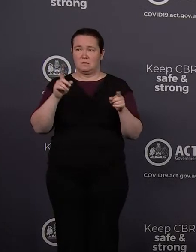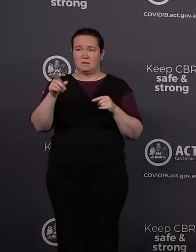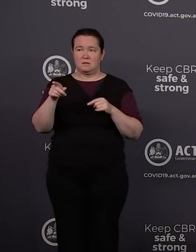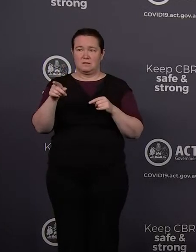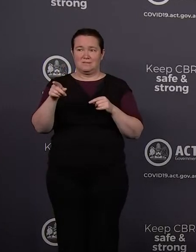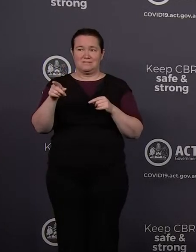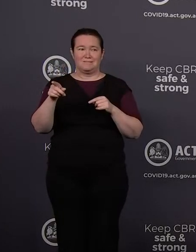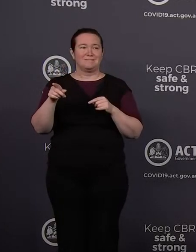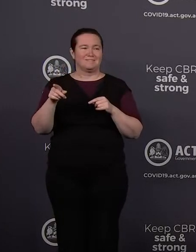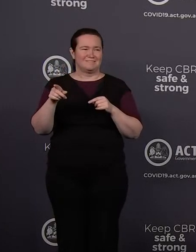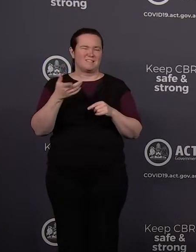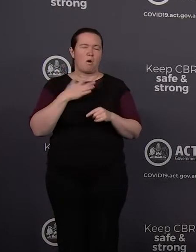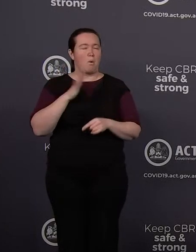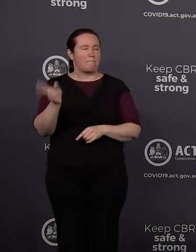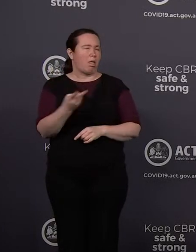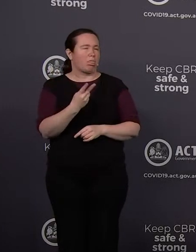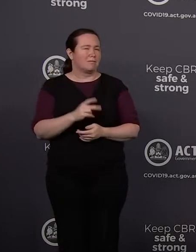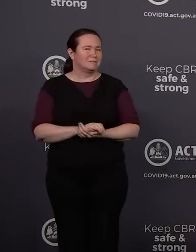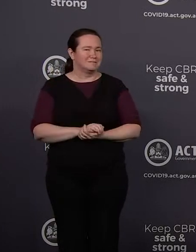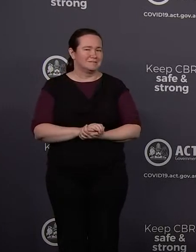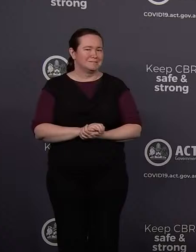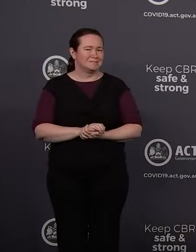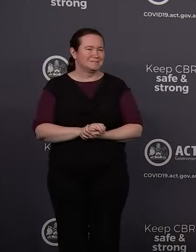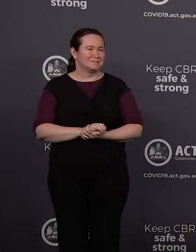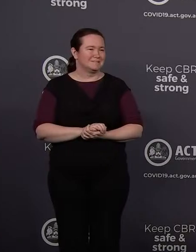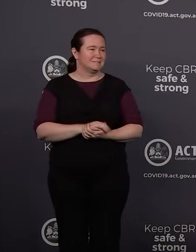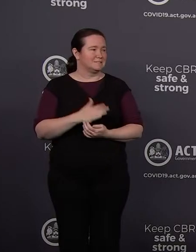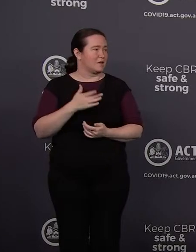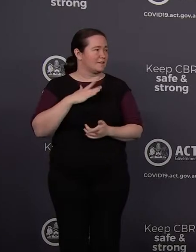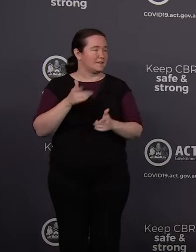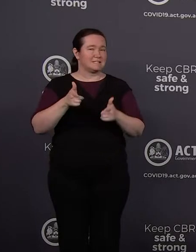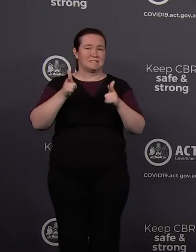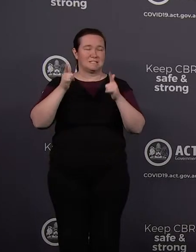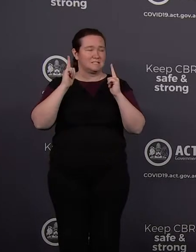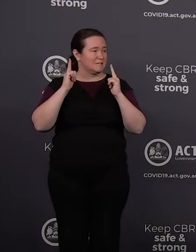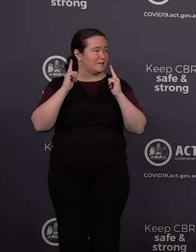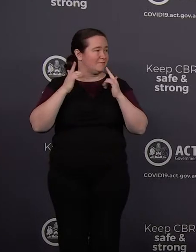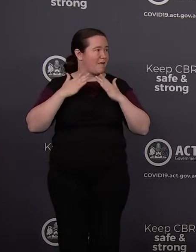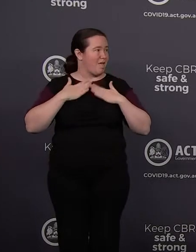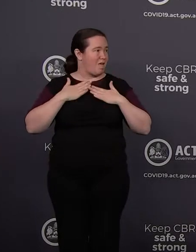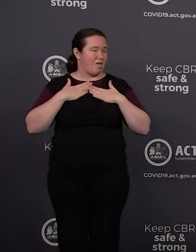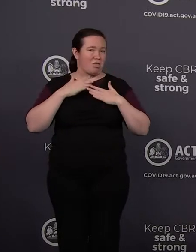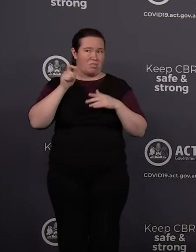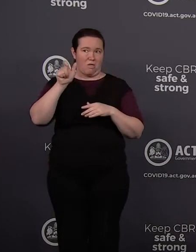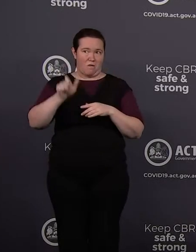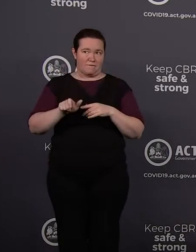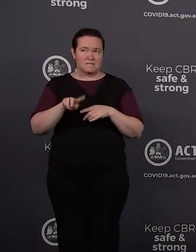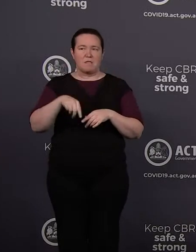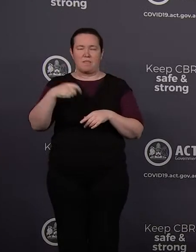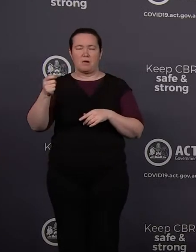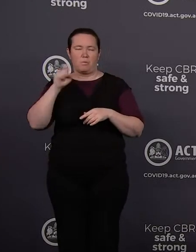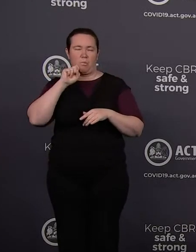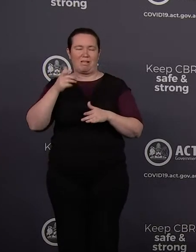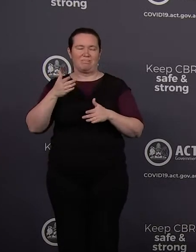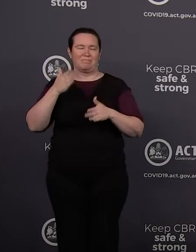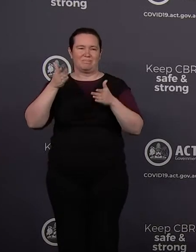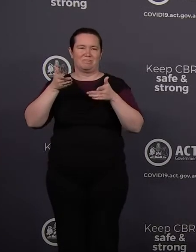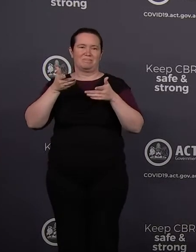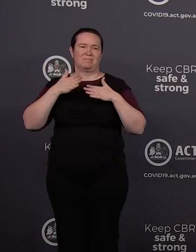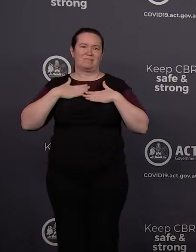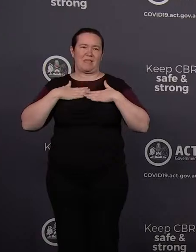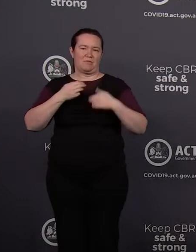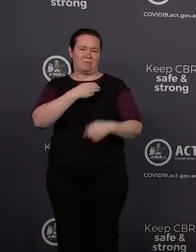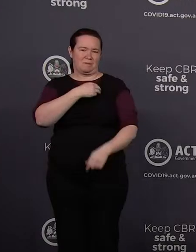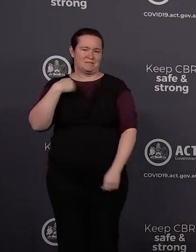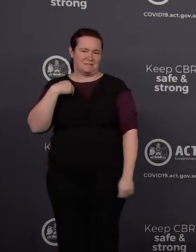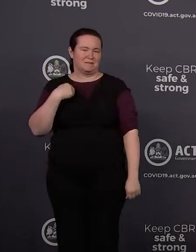for the Chief Health Officer. Okay, why don't we start with the Chief Health Officer, who needs to be at AHPPC, and then we'll go to Minister Stephen Smith. Thank you very